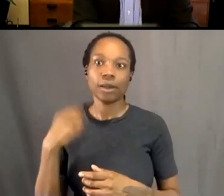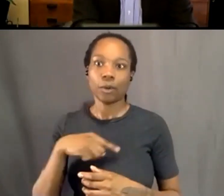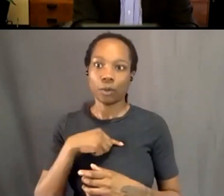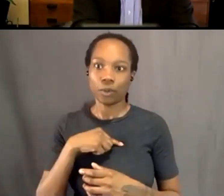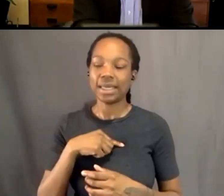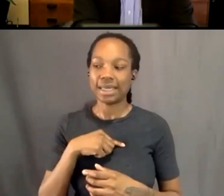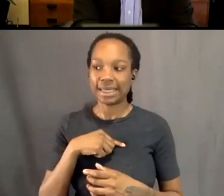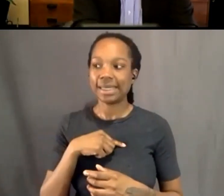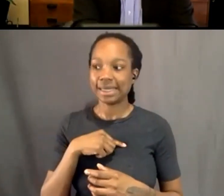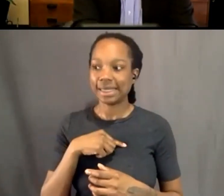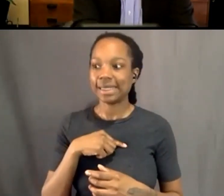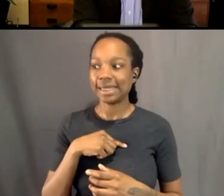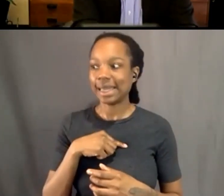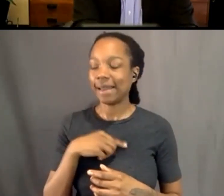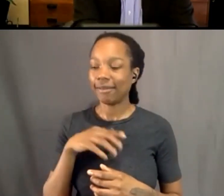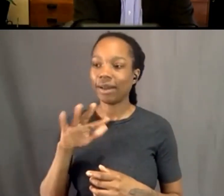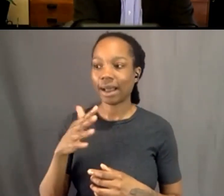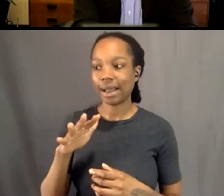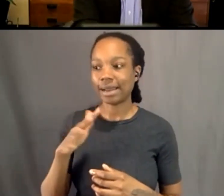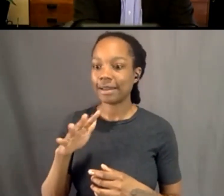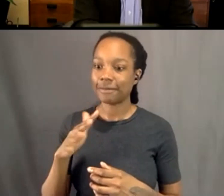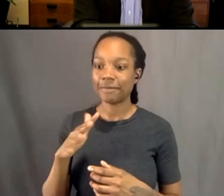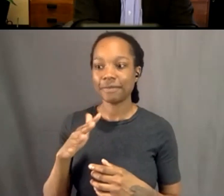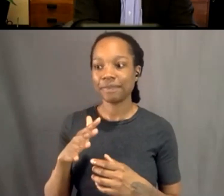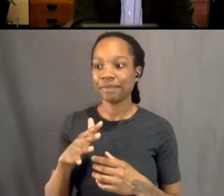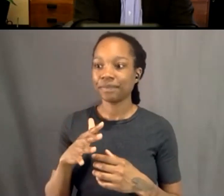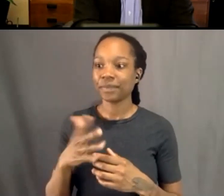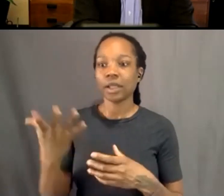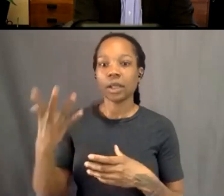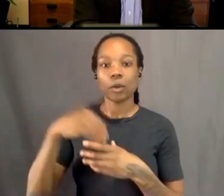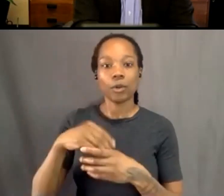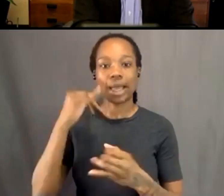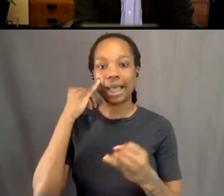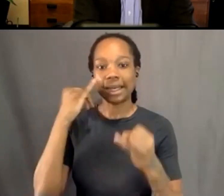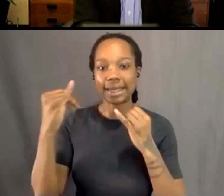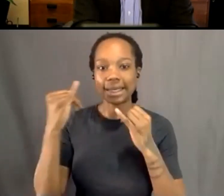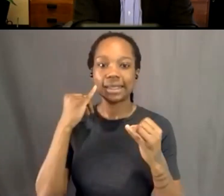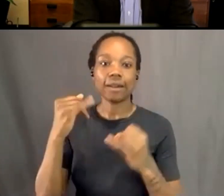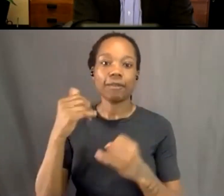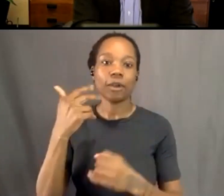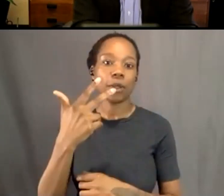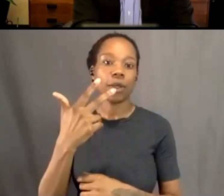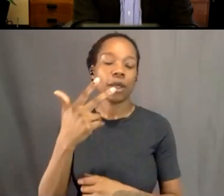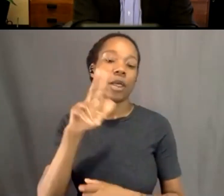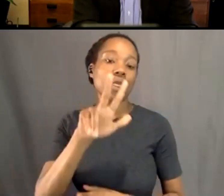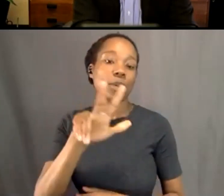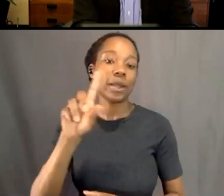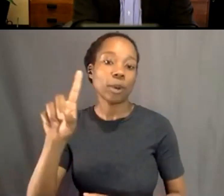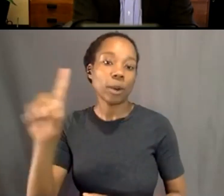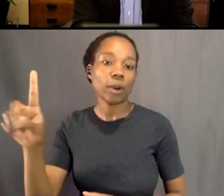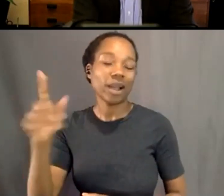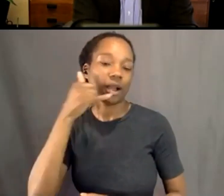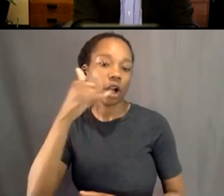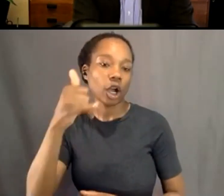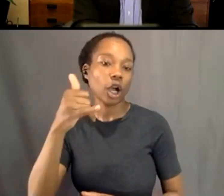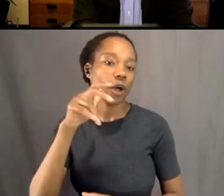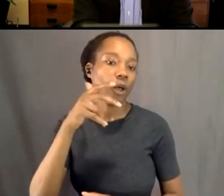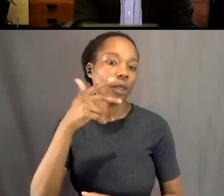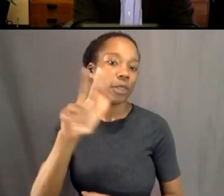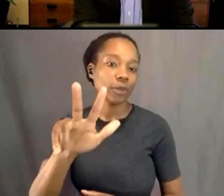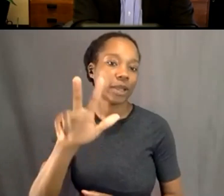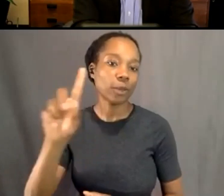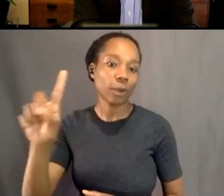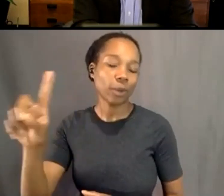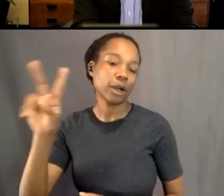kind of looped in these ideas of, we've added 311 and 211, though people are saying they're up 2 or